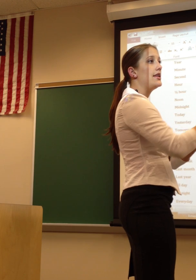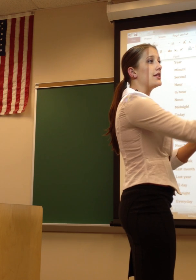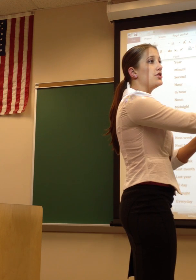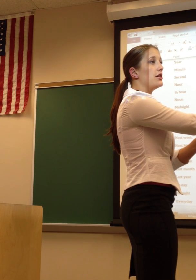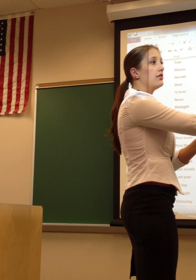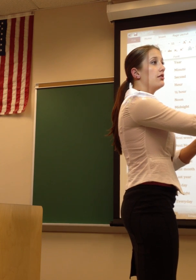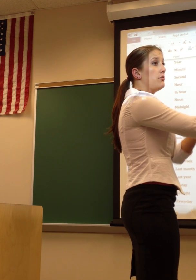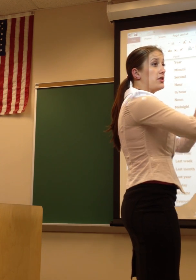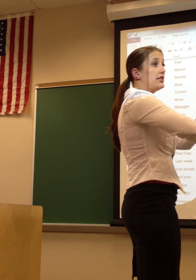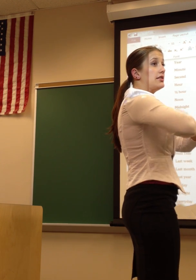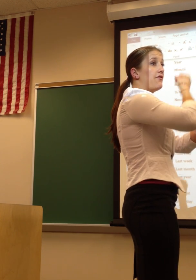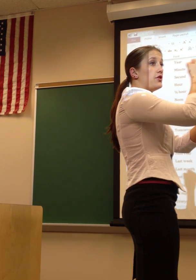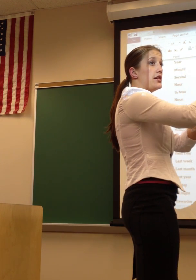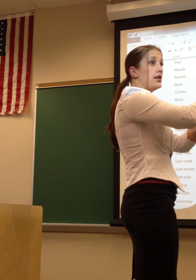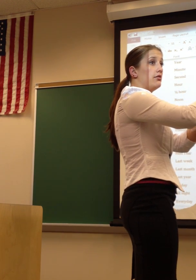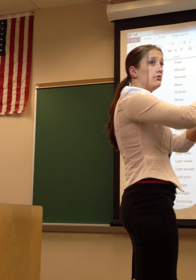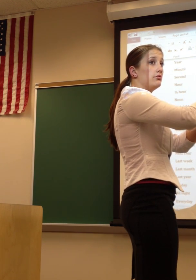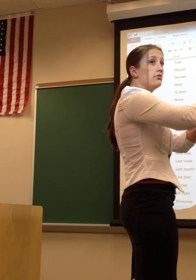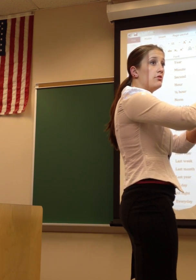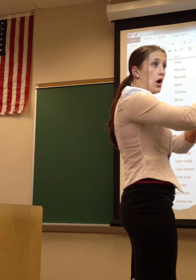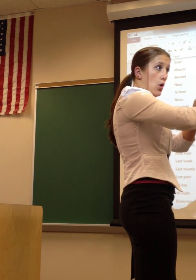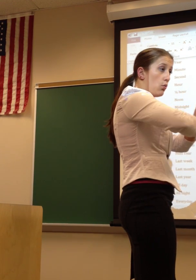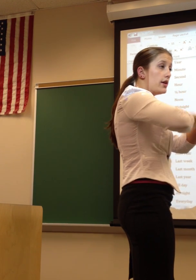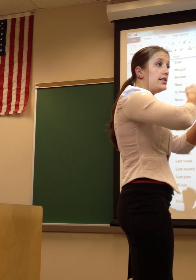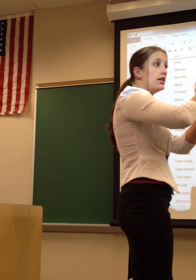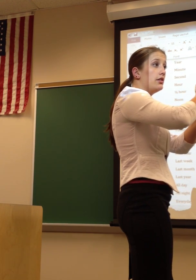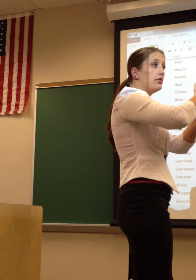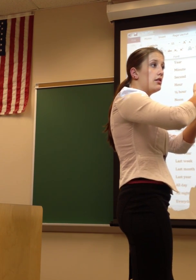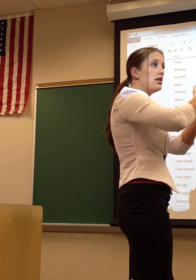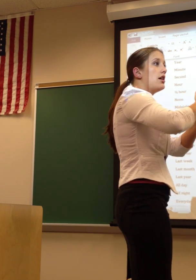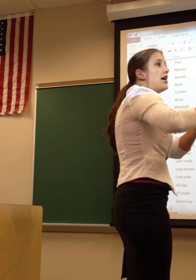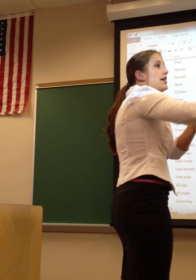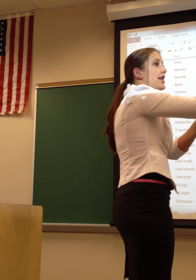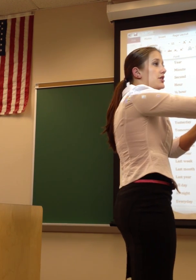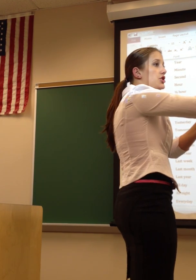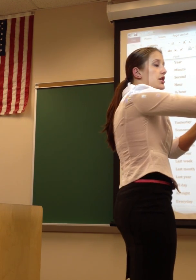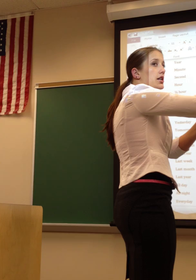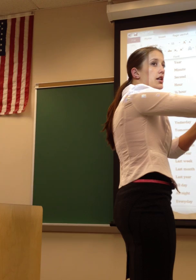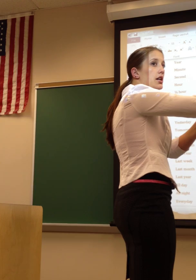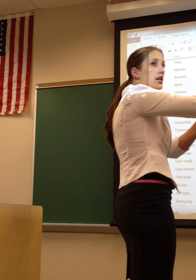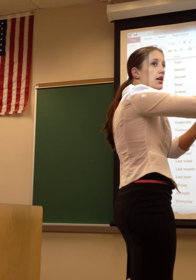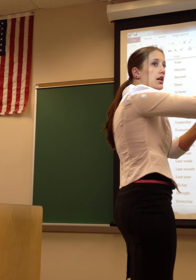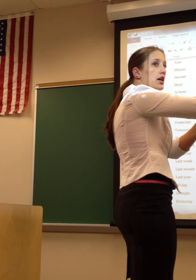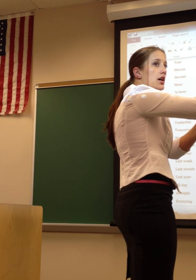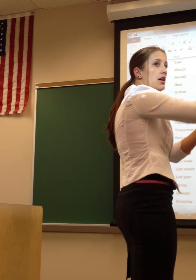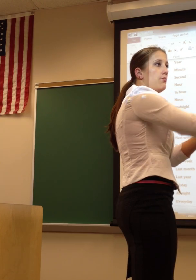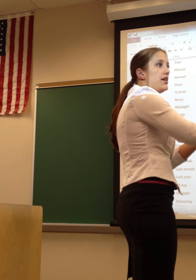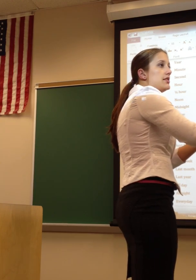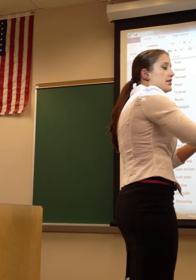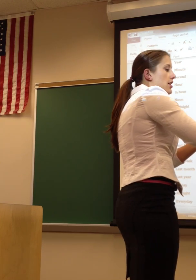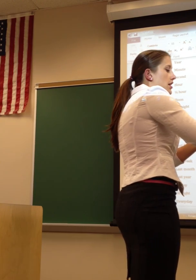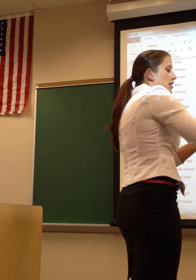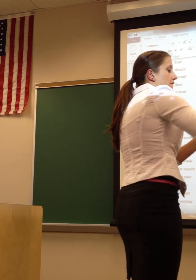Next year. Remember, this is a sign for year. 1 year. Next year. Means